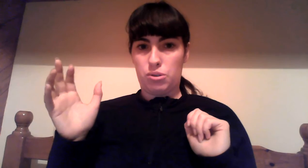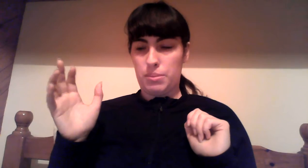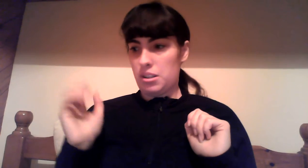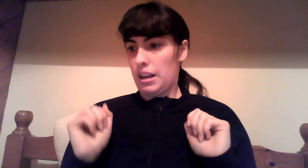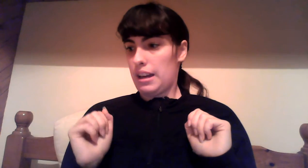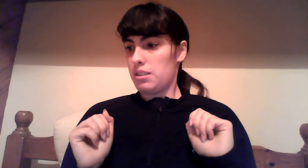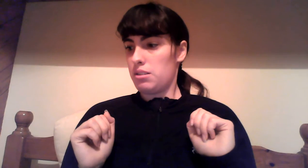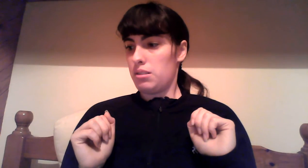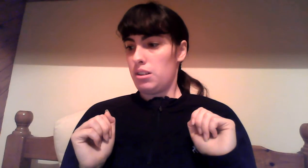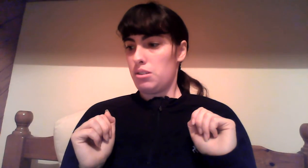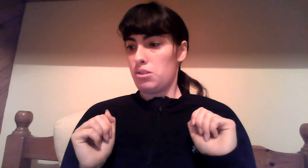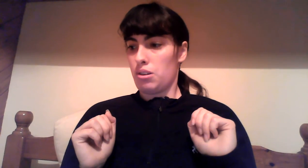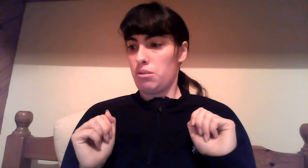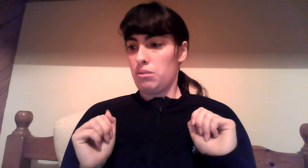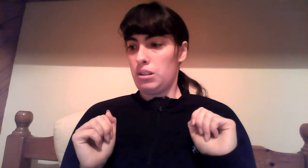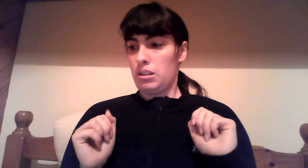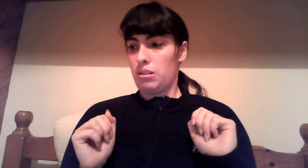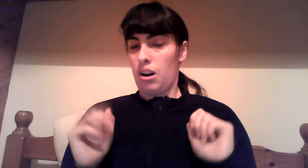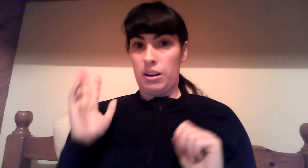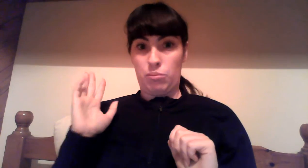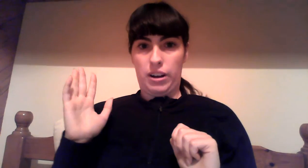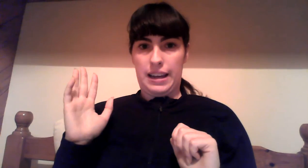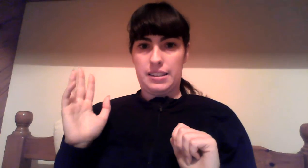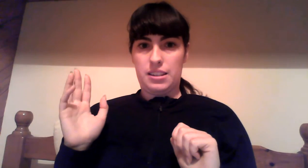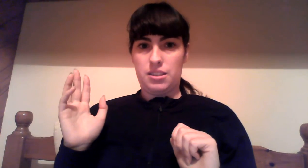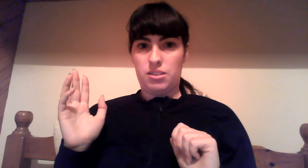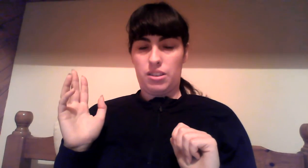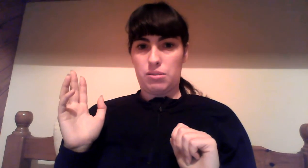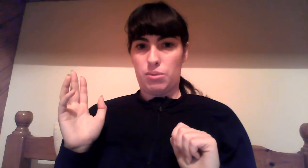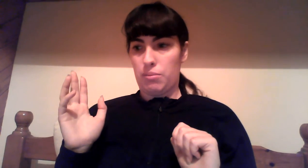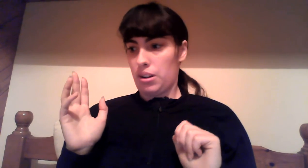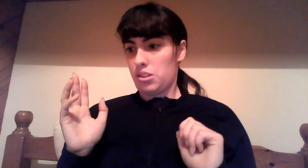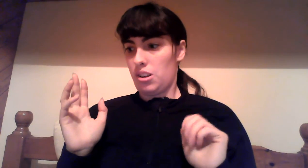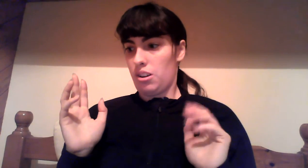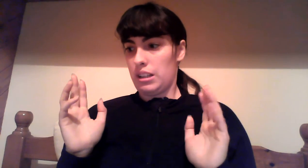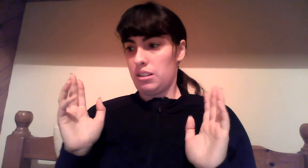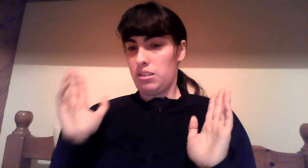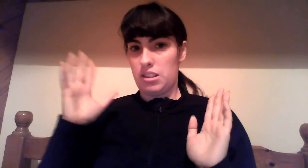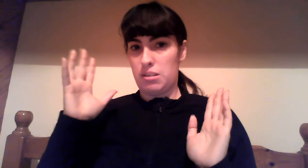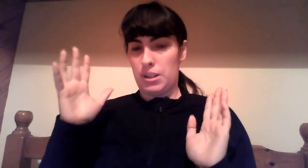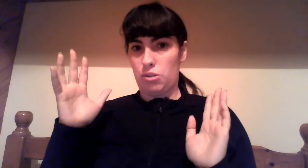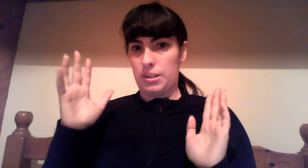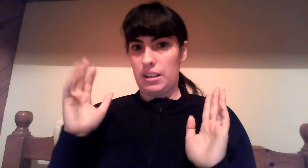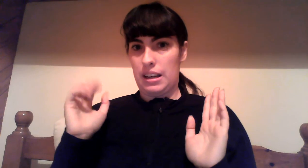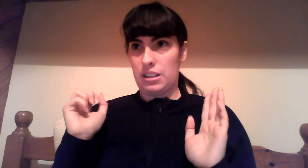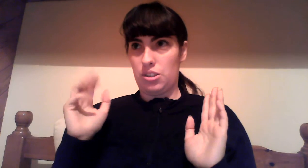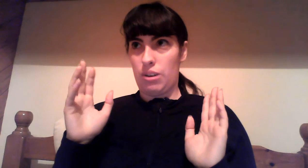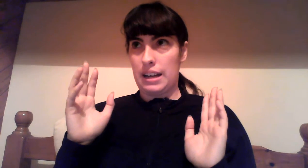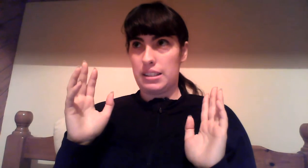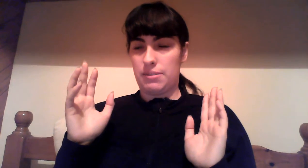dominant hand. So I'm right-handed, so that's why when I sign, this is my dominant hand, your active